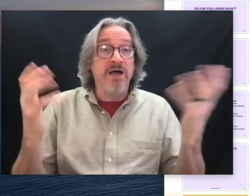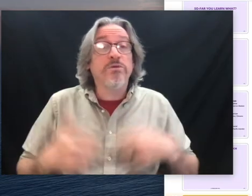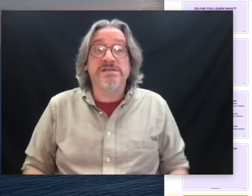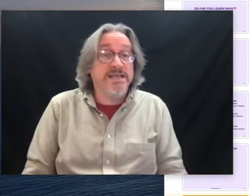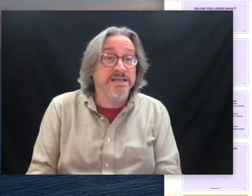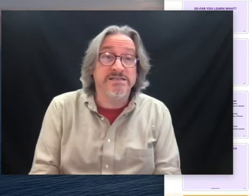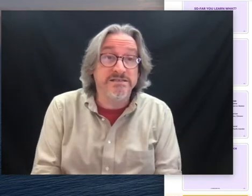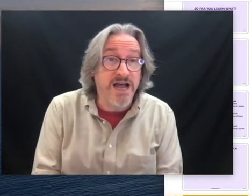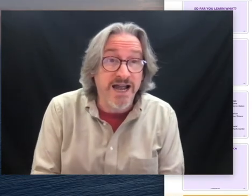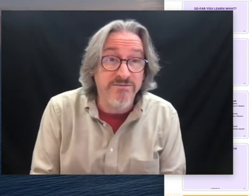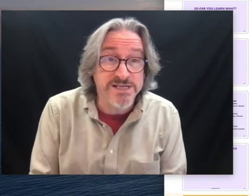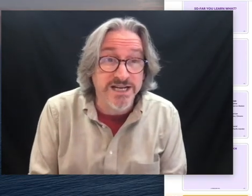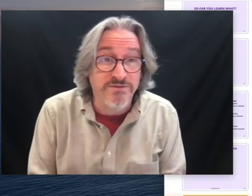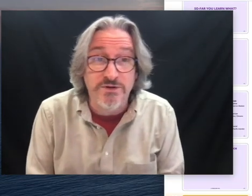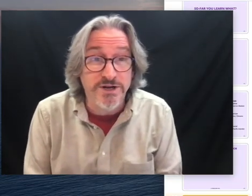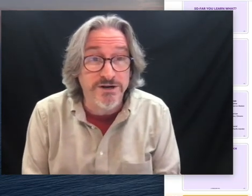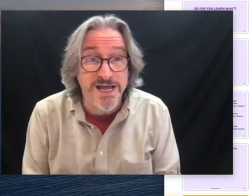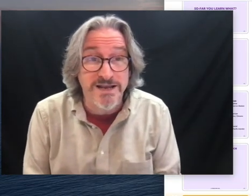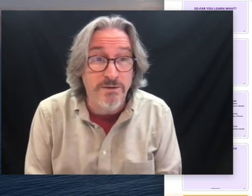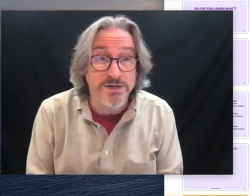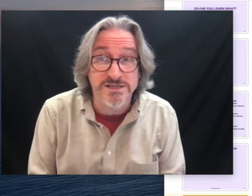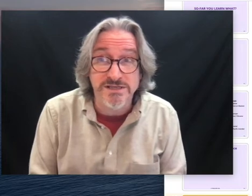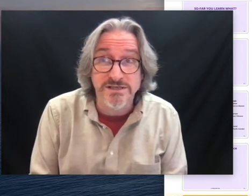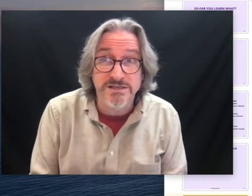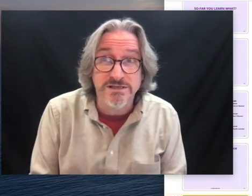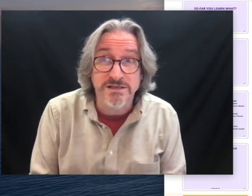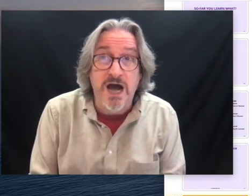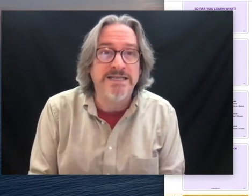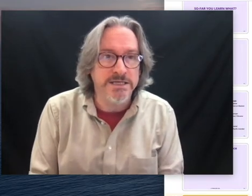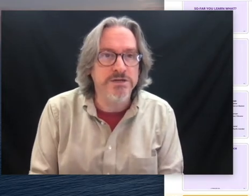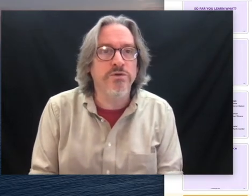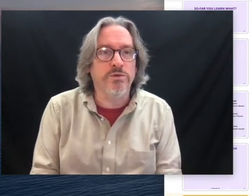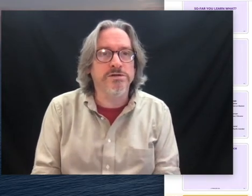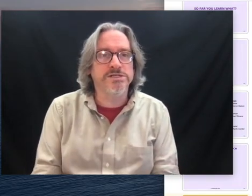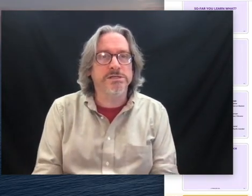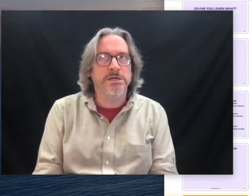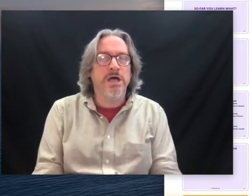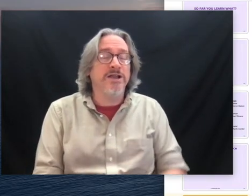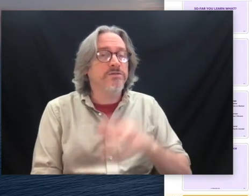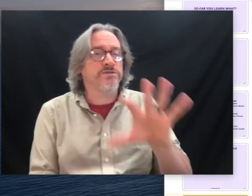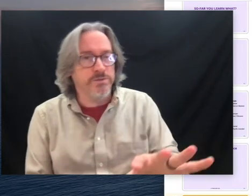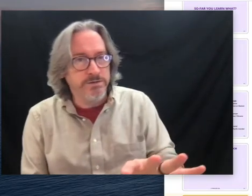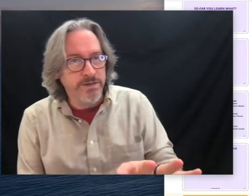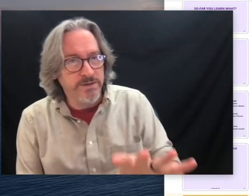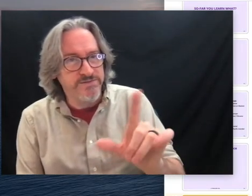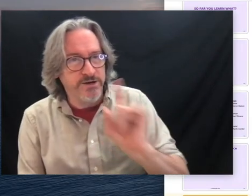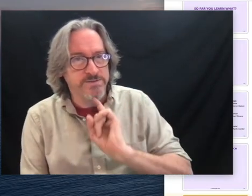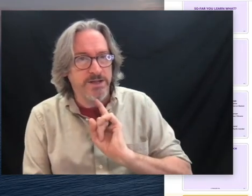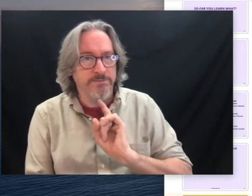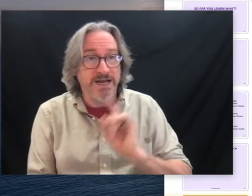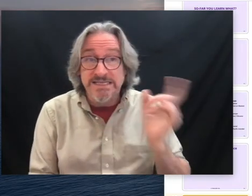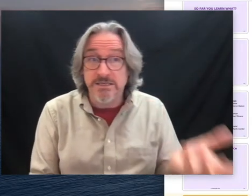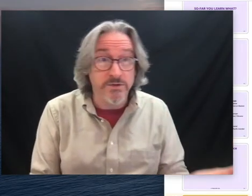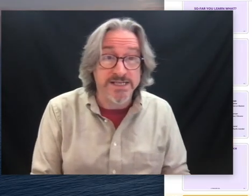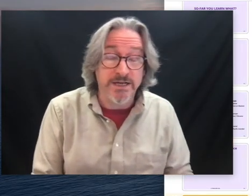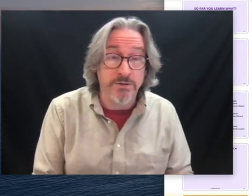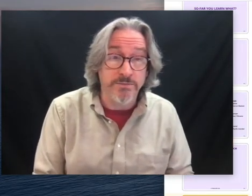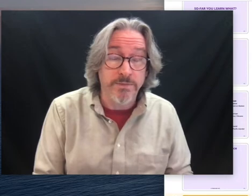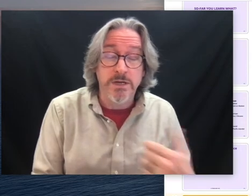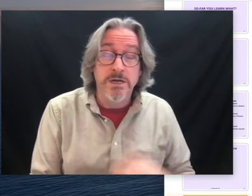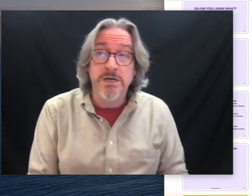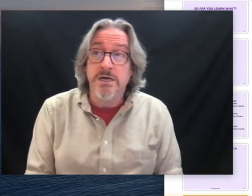I will say this. I have been signing for 30 years, and I didn't know the words. I knew the first one, he's fingerspelling. I didn't know the